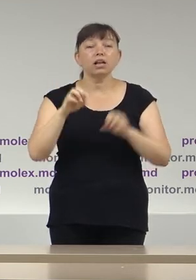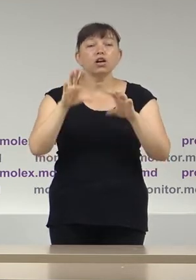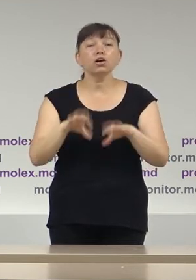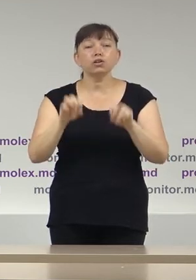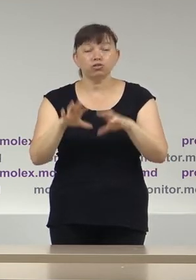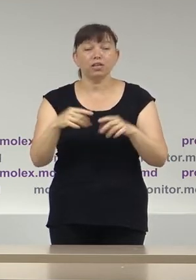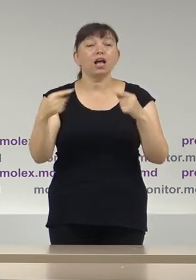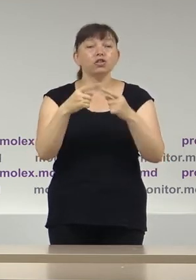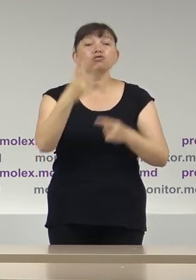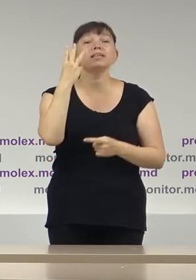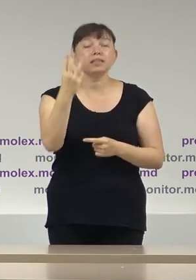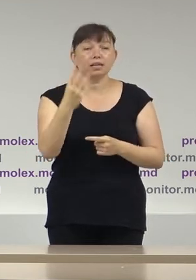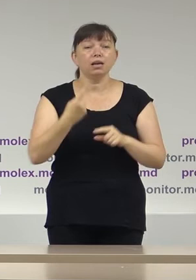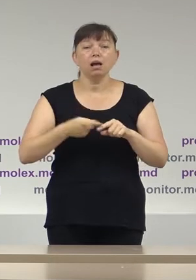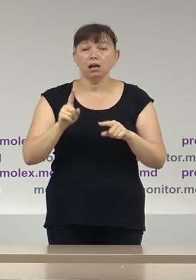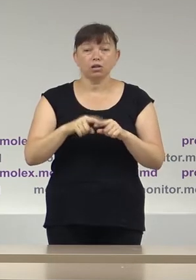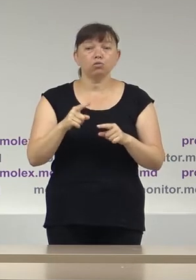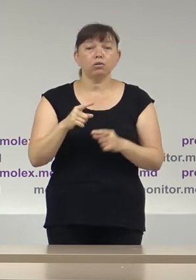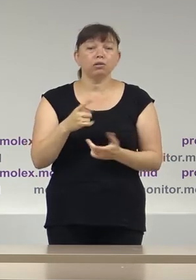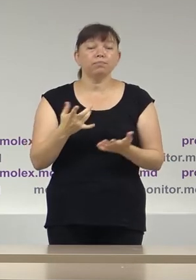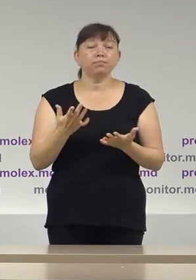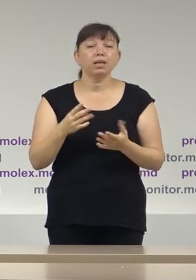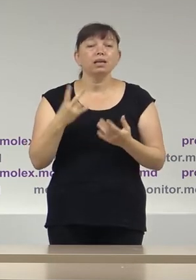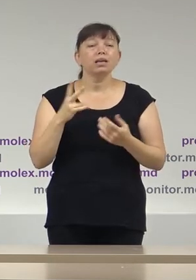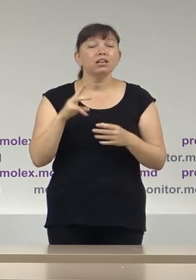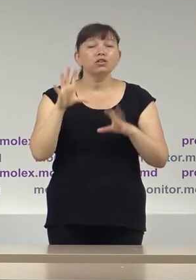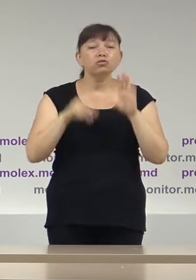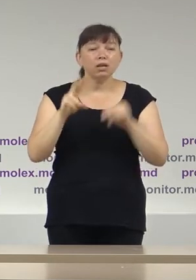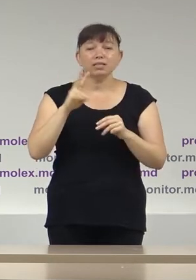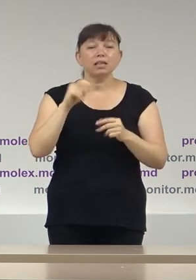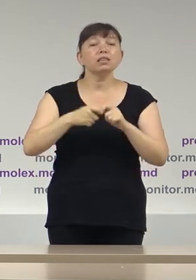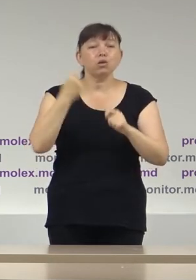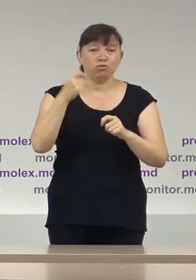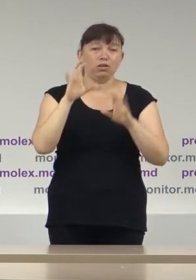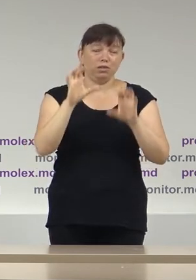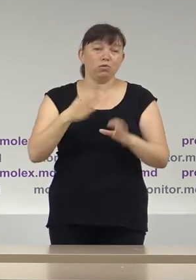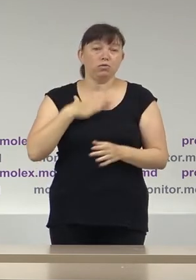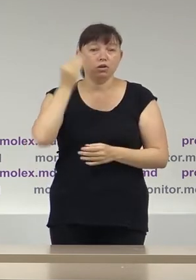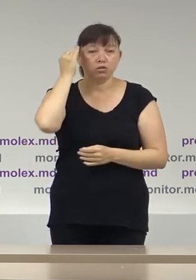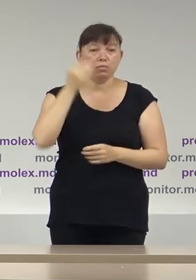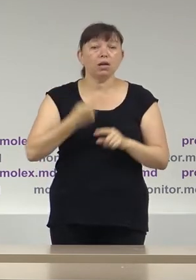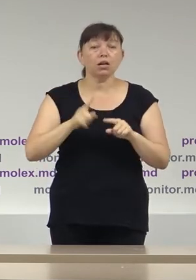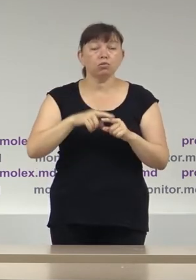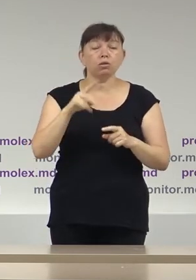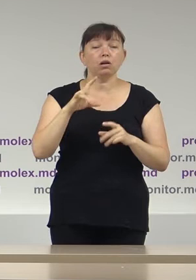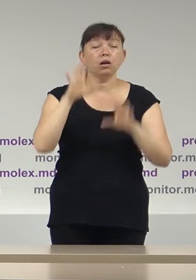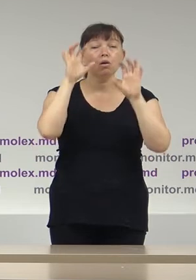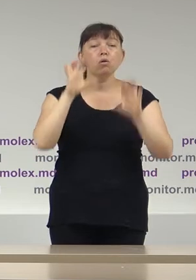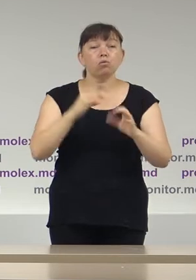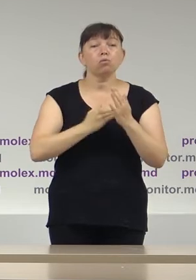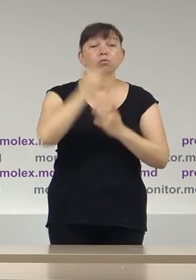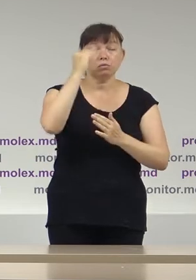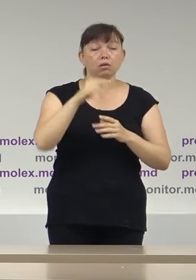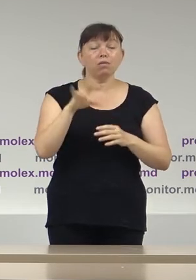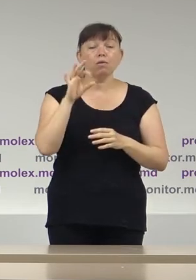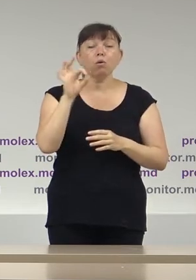to mention several decisions, 3 decisions to be more specific, 3 inadmissibility decisions for